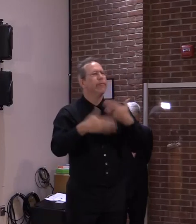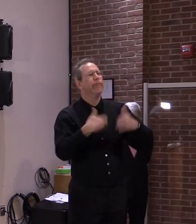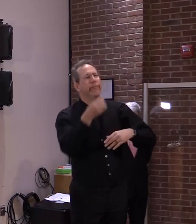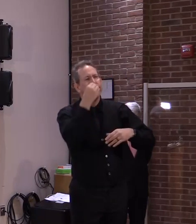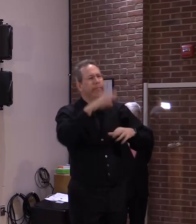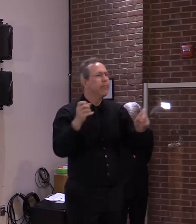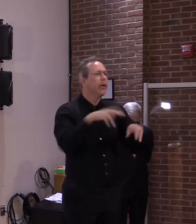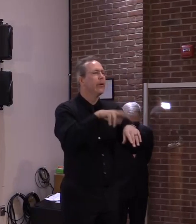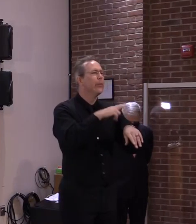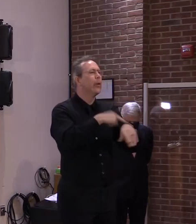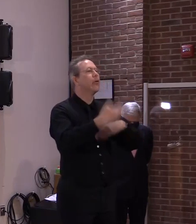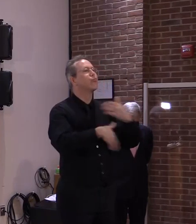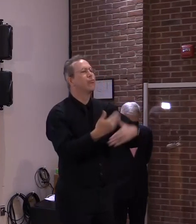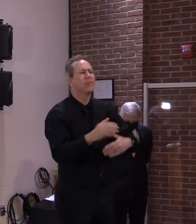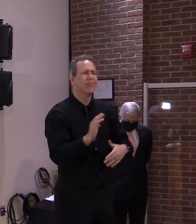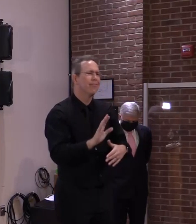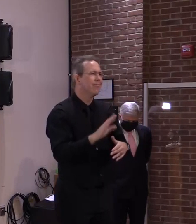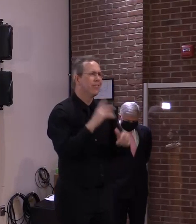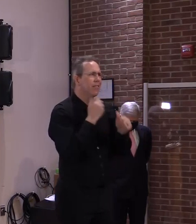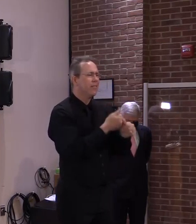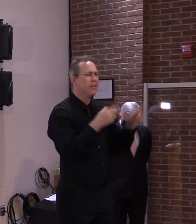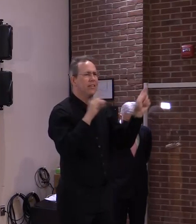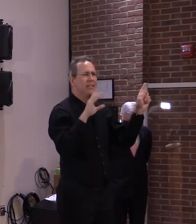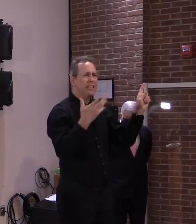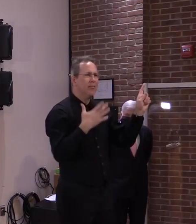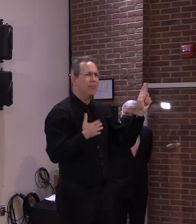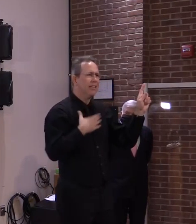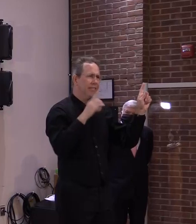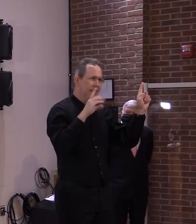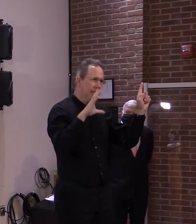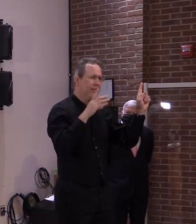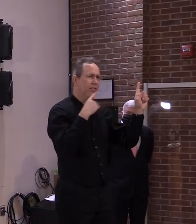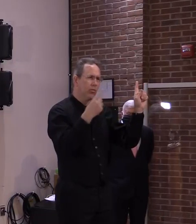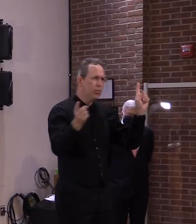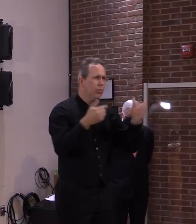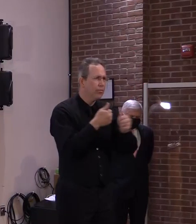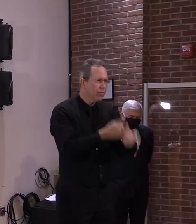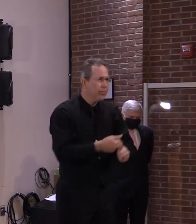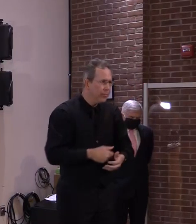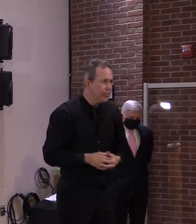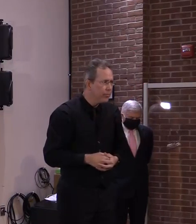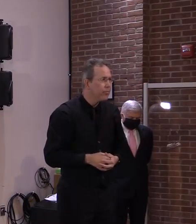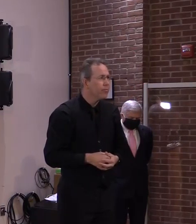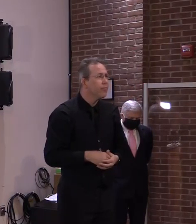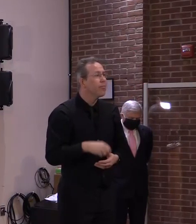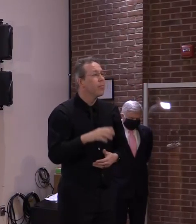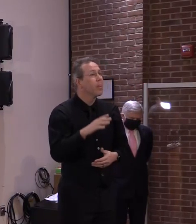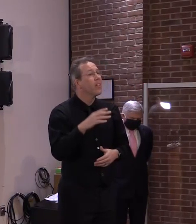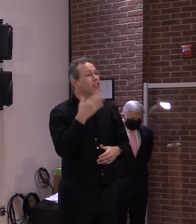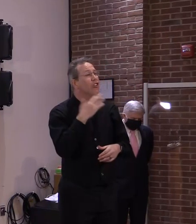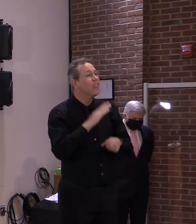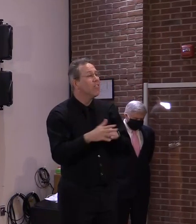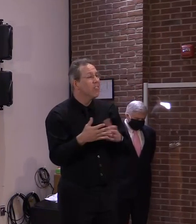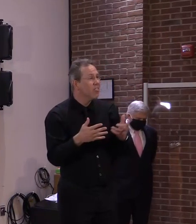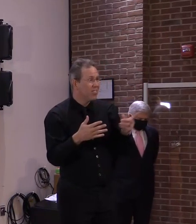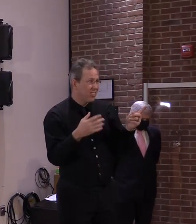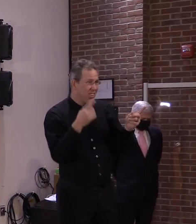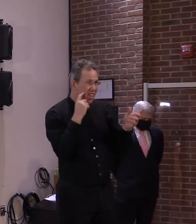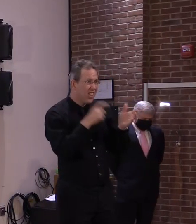United States or Vermont today, is a lockdown. We know from our own experience, stay home, stay safe, shuts down